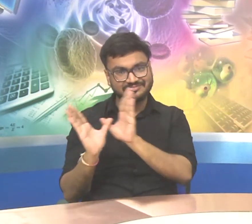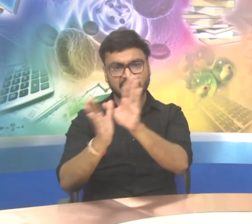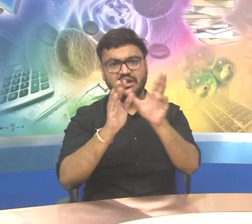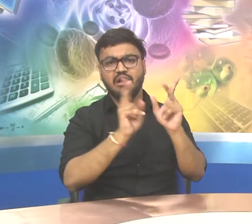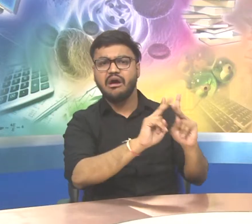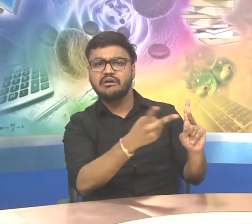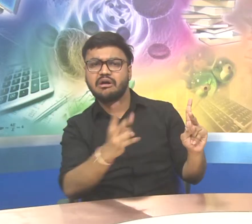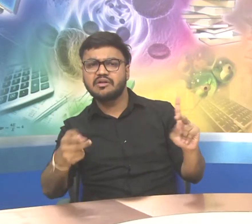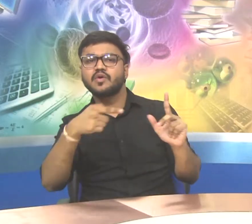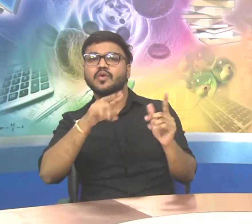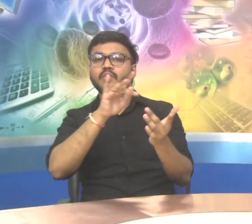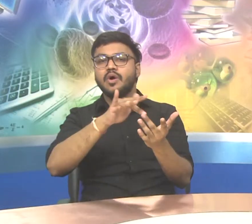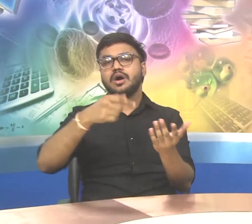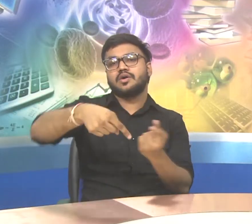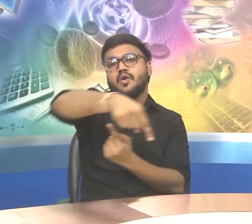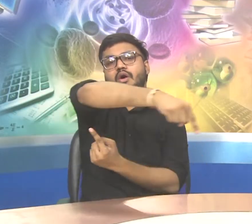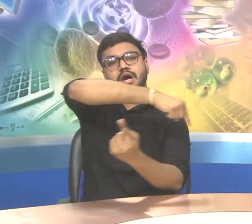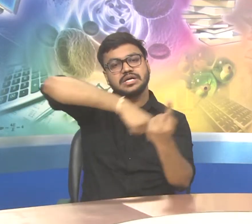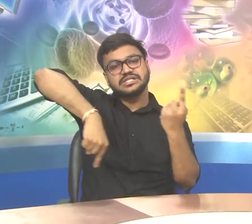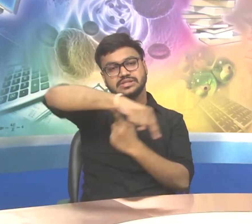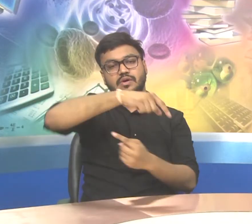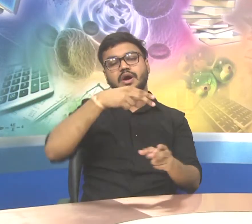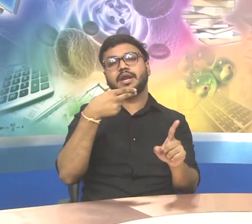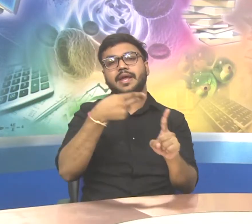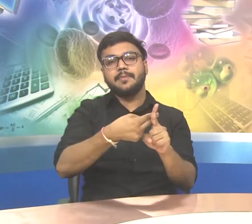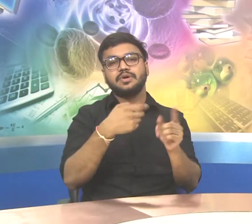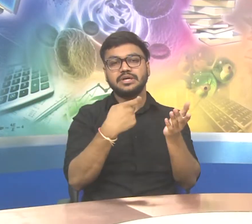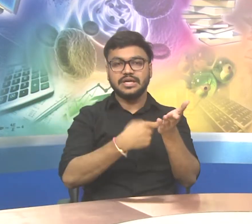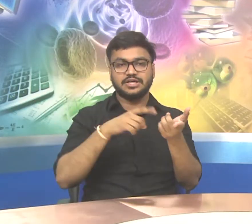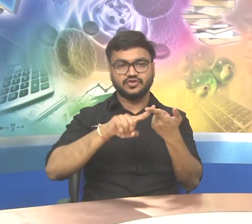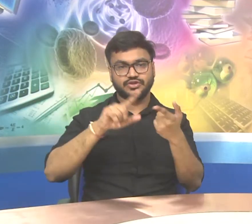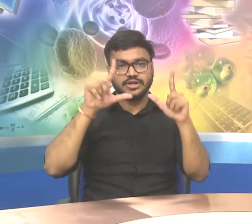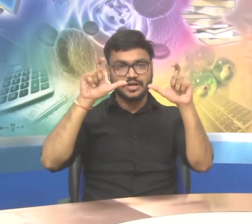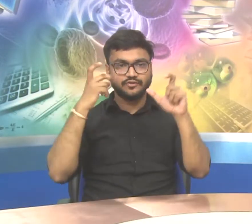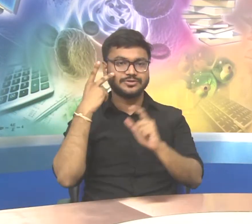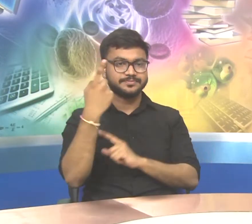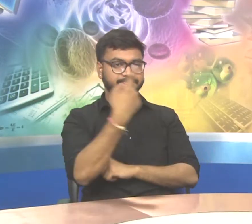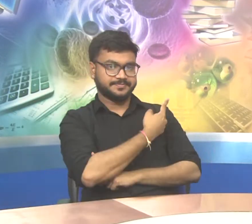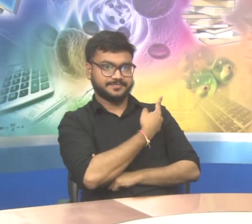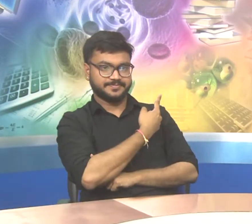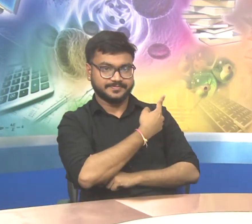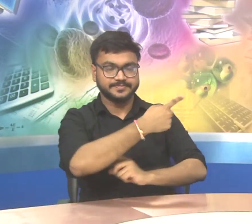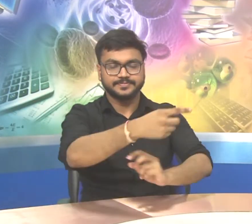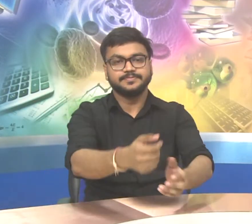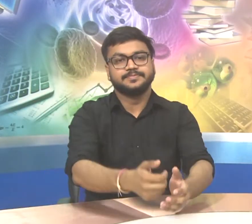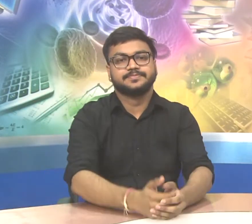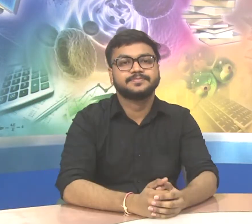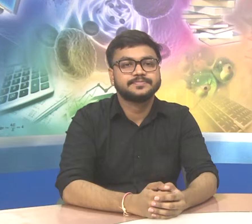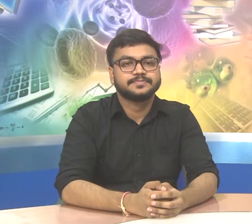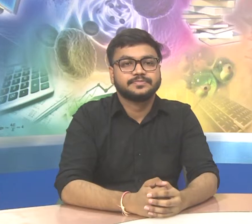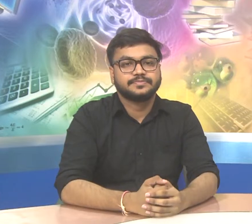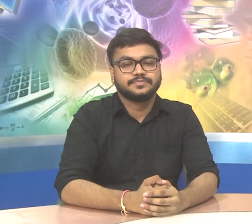like a satellite revolving around the earth or a merry-go-round